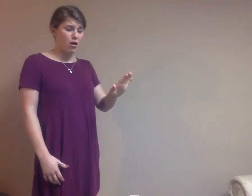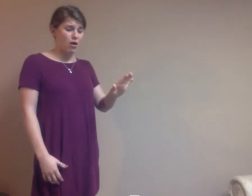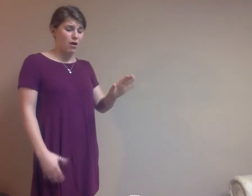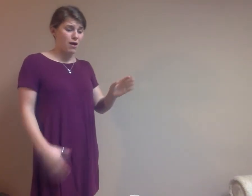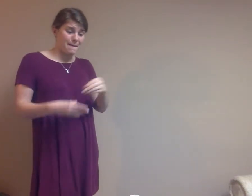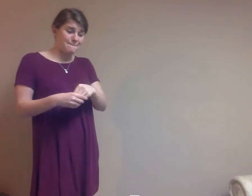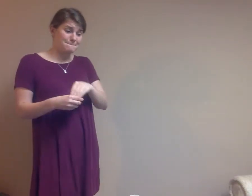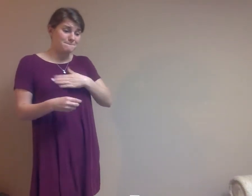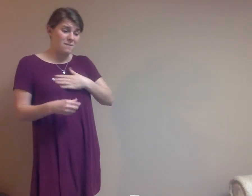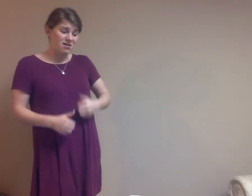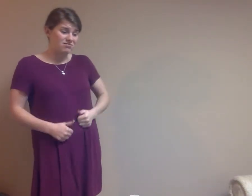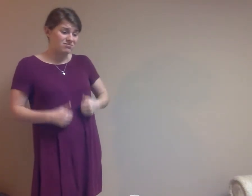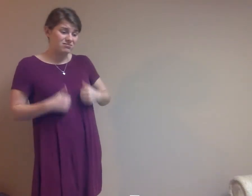young.